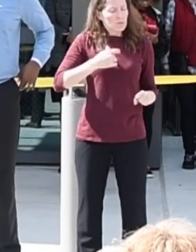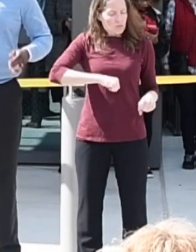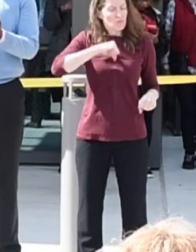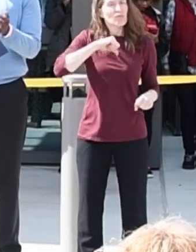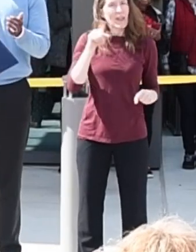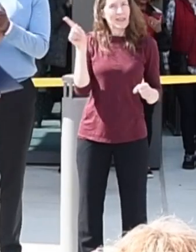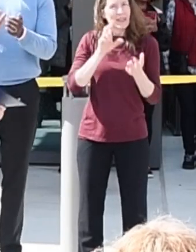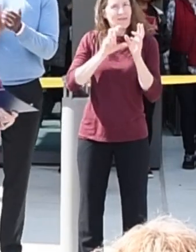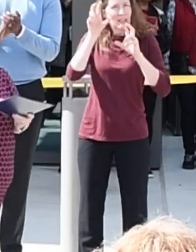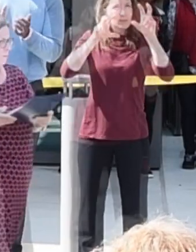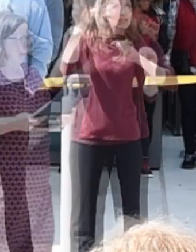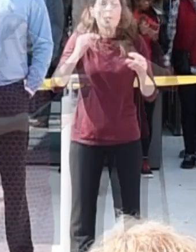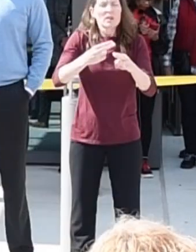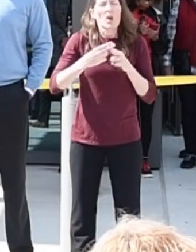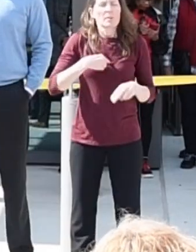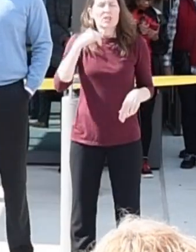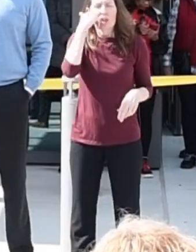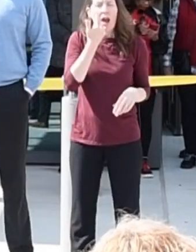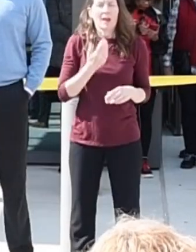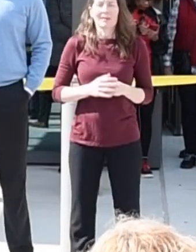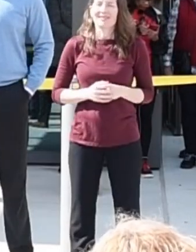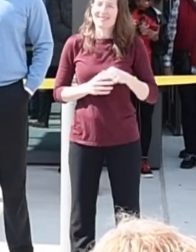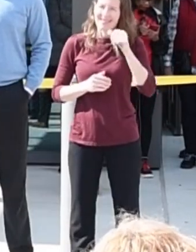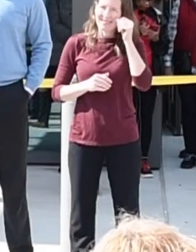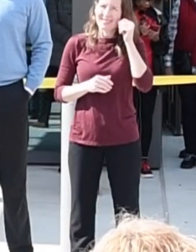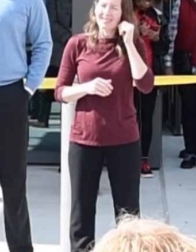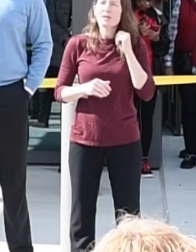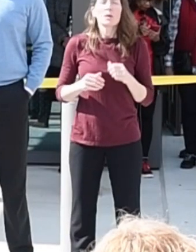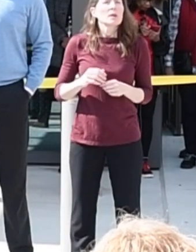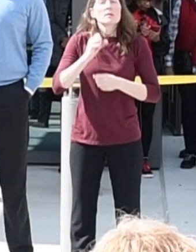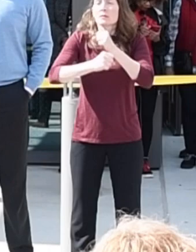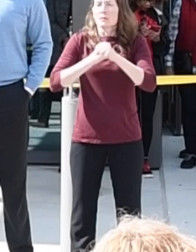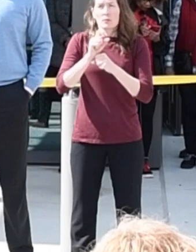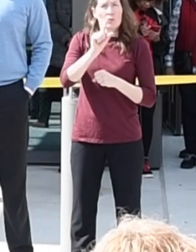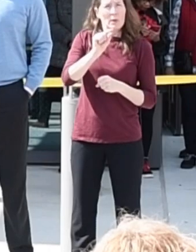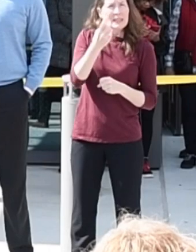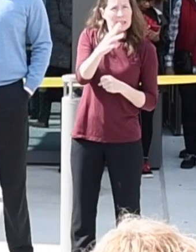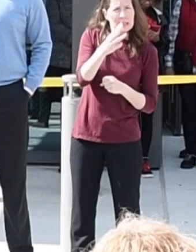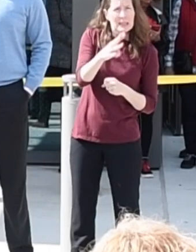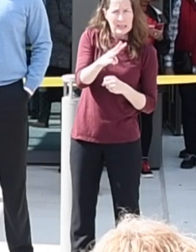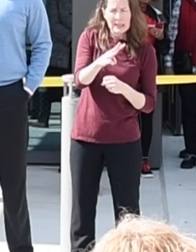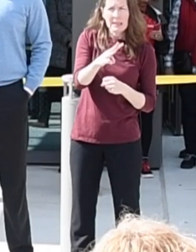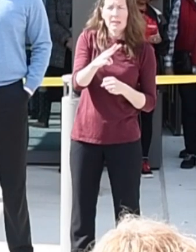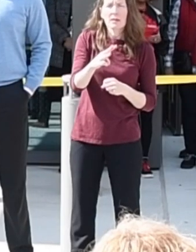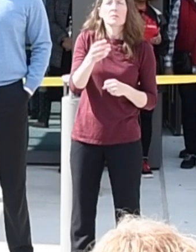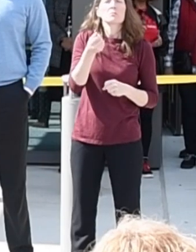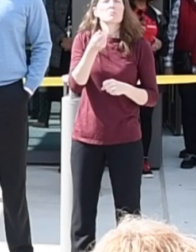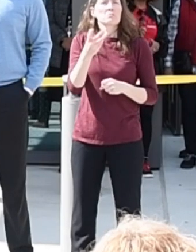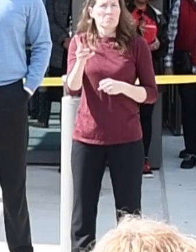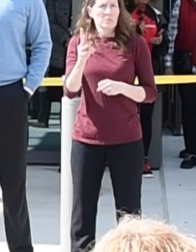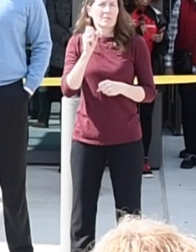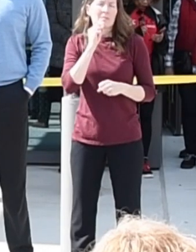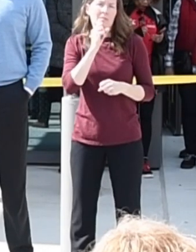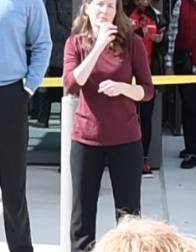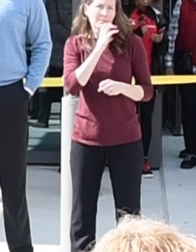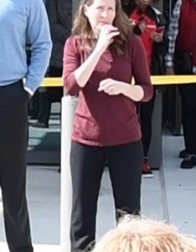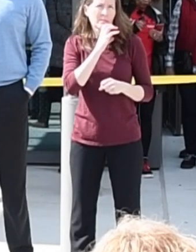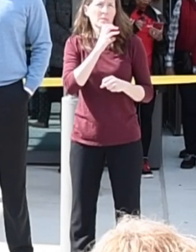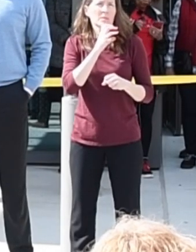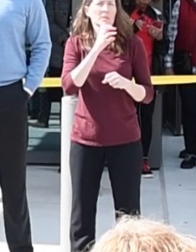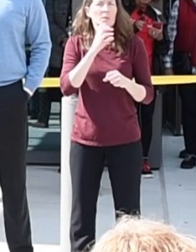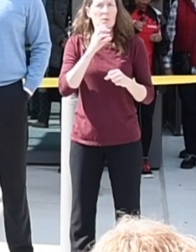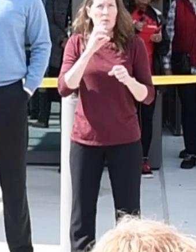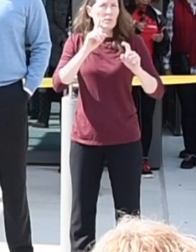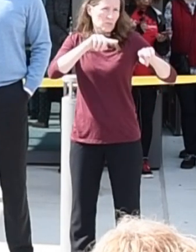Thank you. In 2017, 6 seniors who frequented this center met, and the East